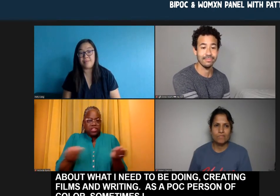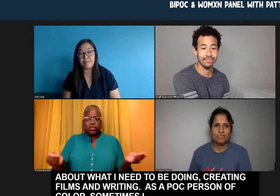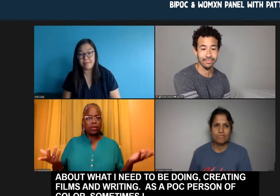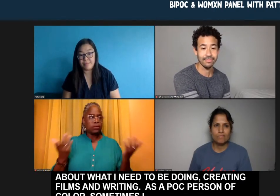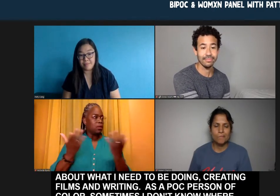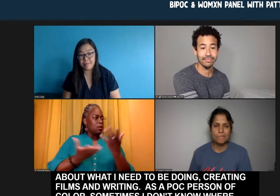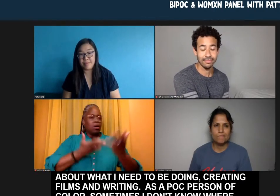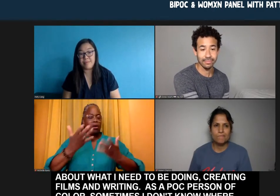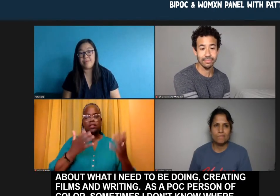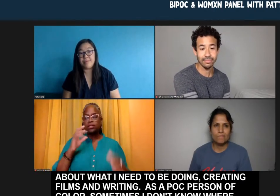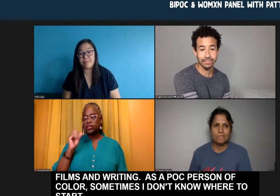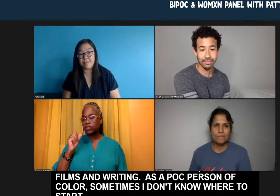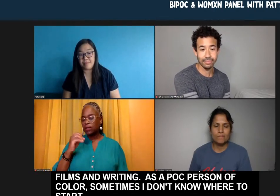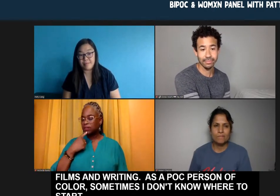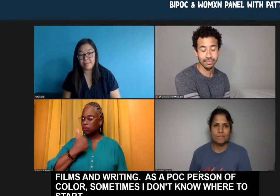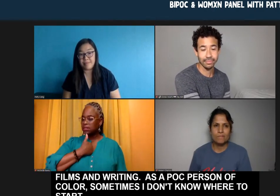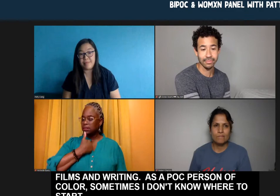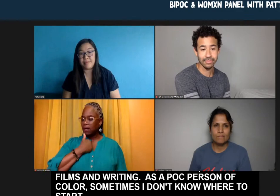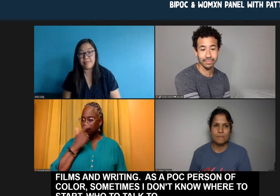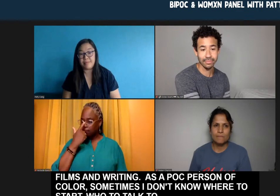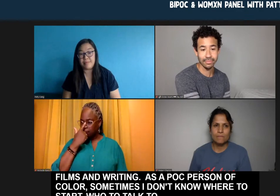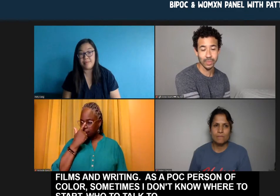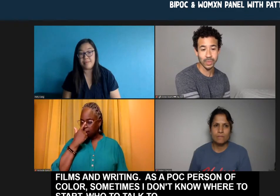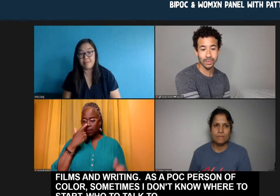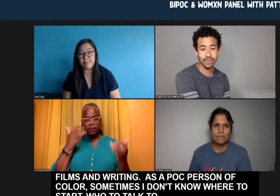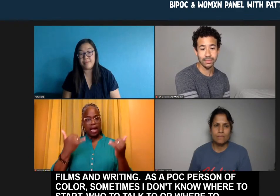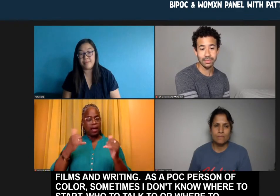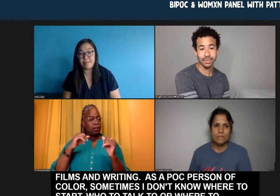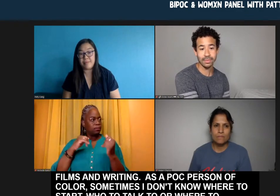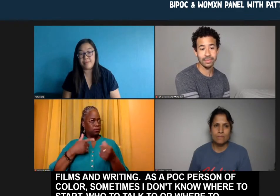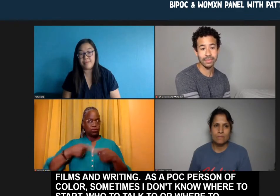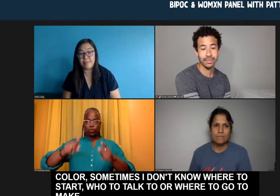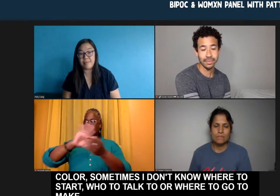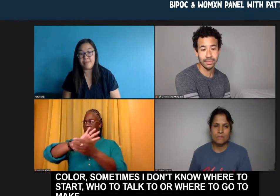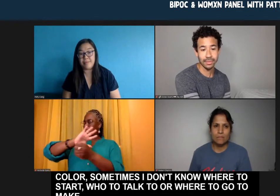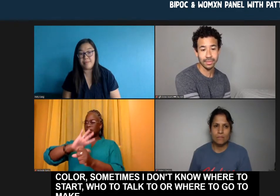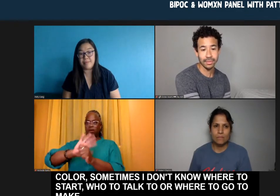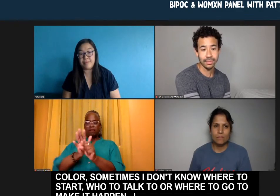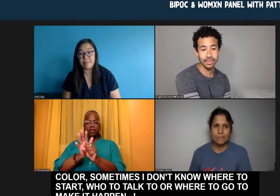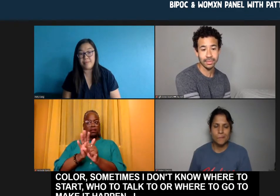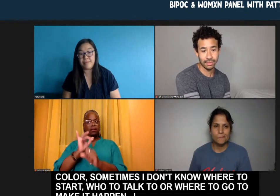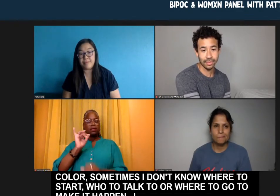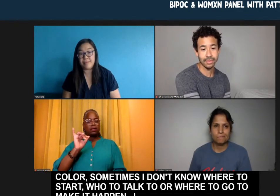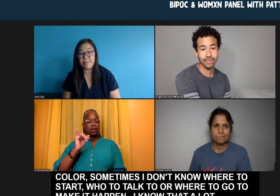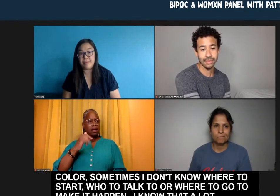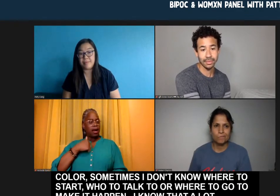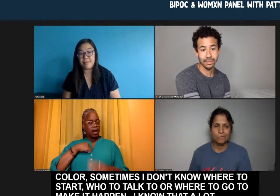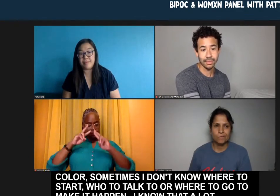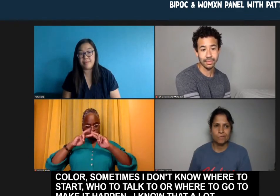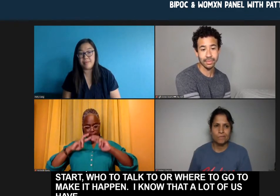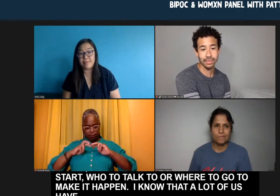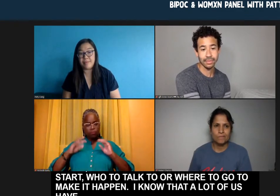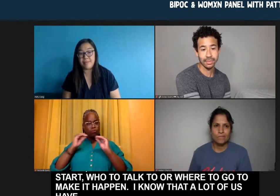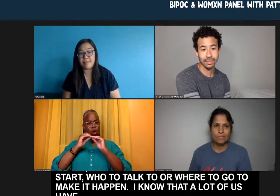to or, you know, where to go to make it happen. I know that a lot of us have that feeling also as POC.